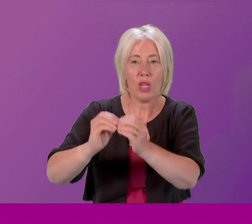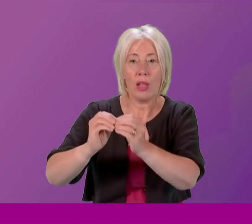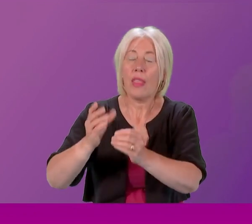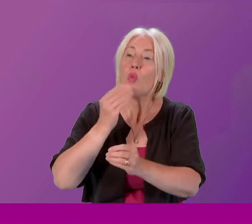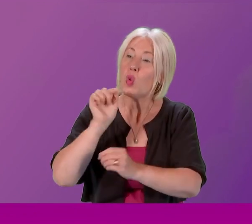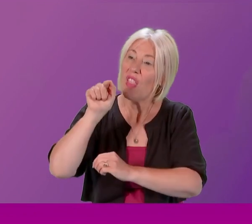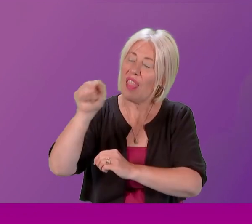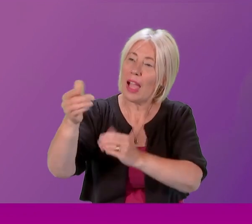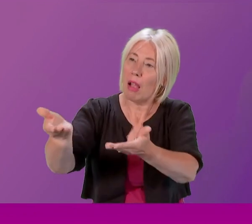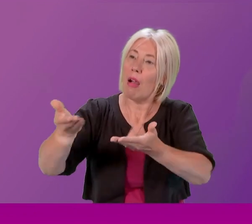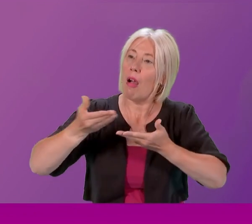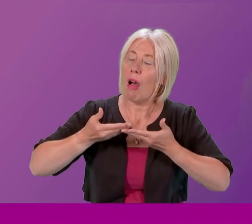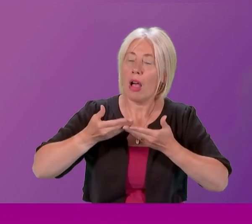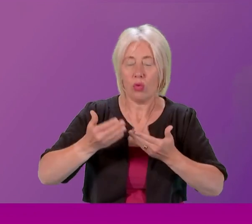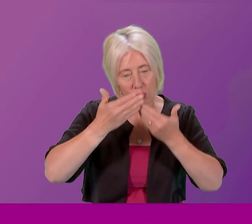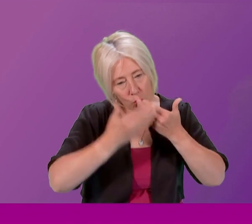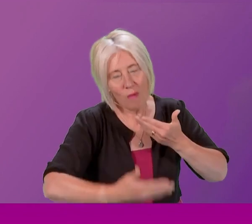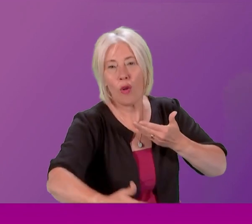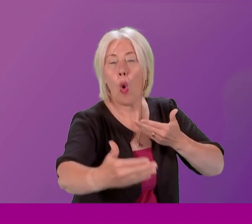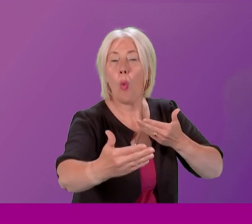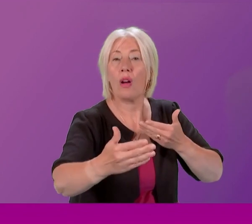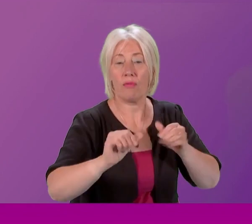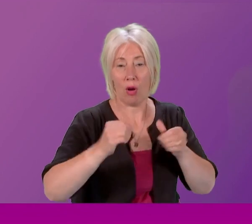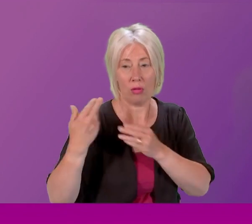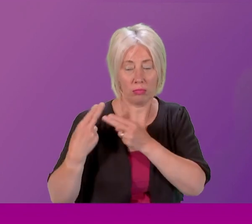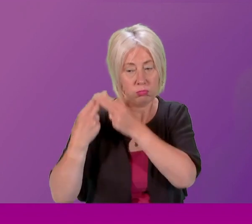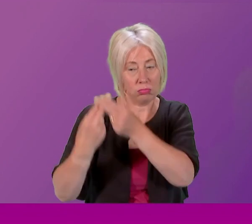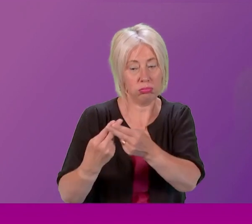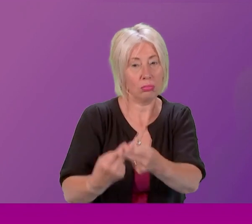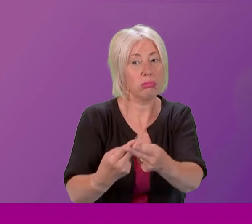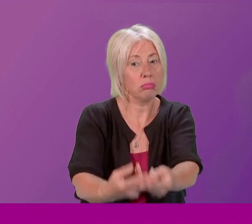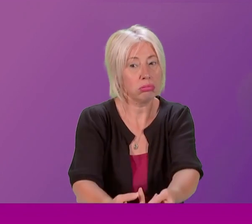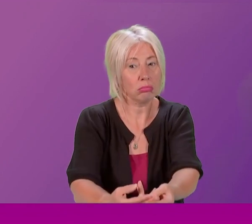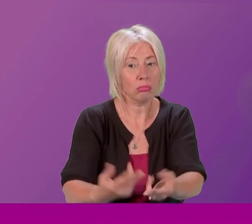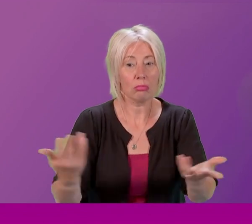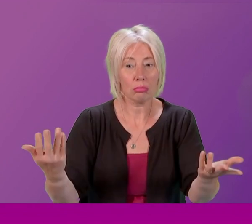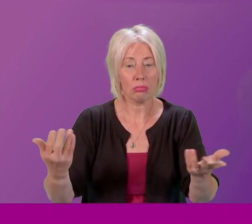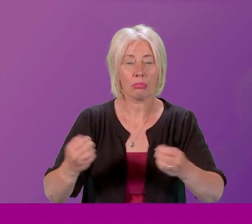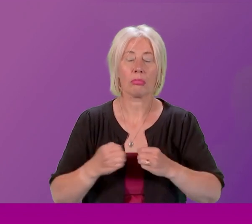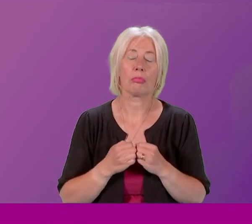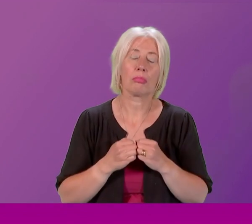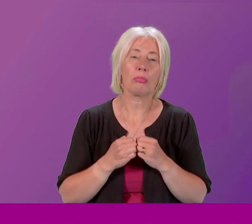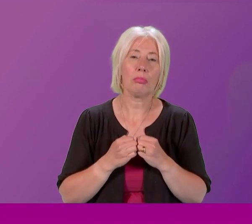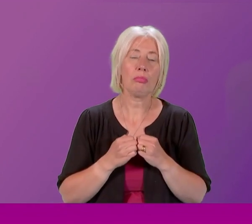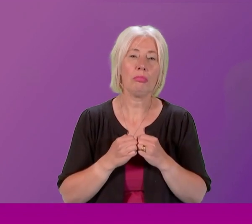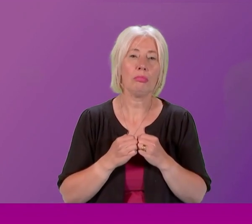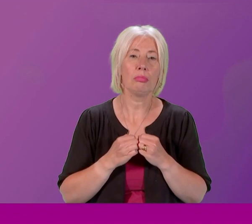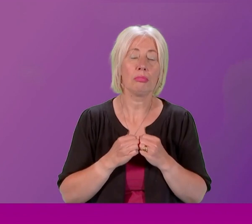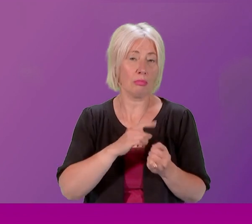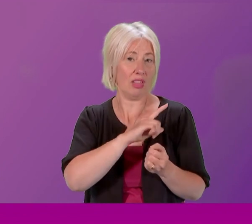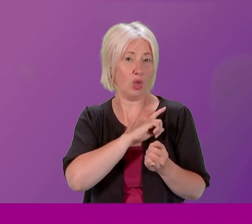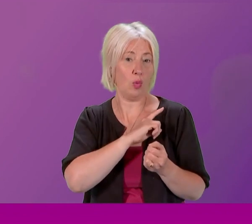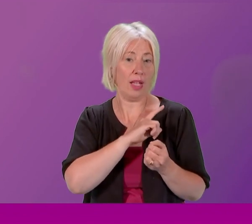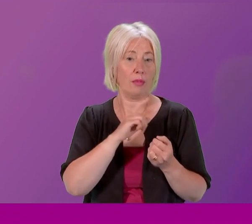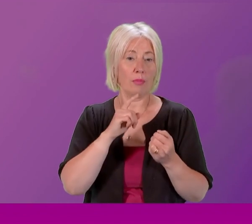inspiration moving forward, you know, for the next generation and so on. So That's why, you know, when